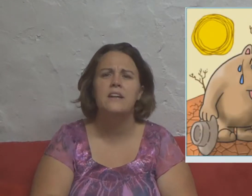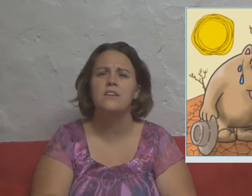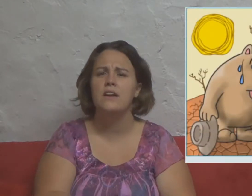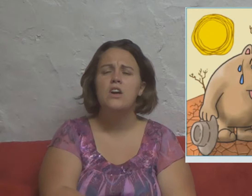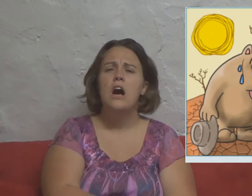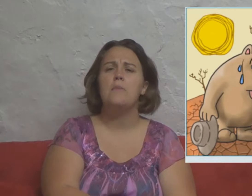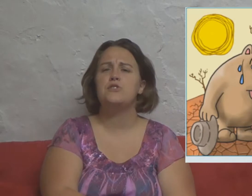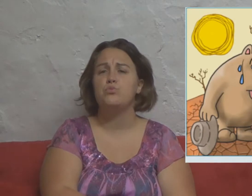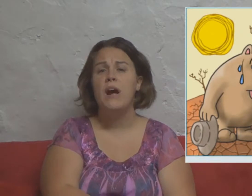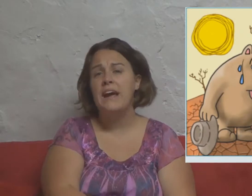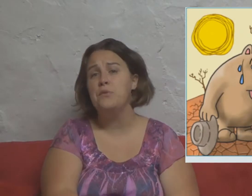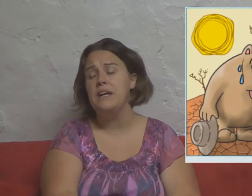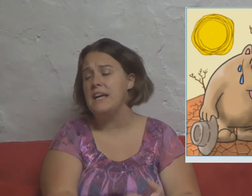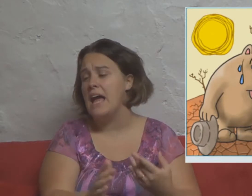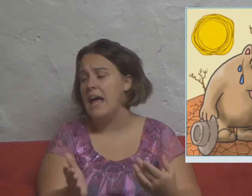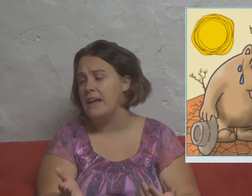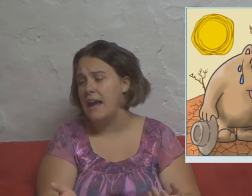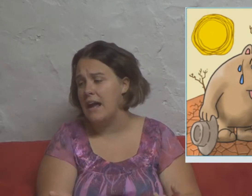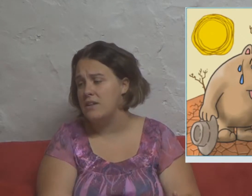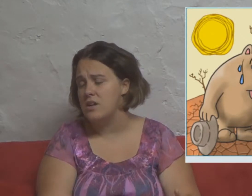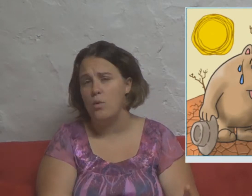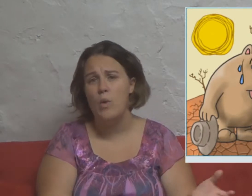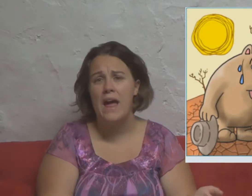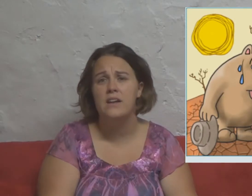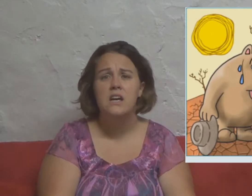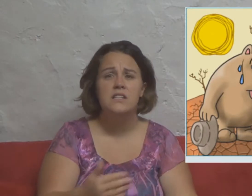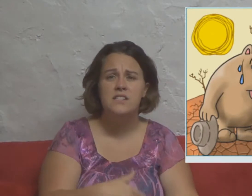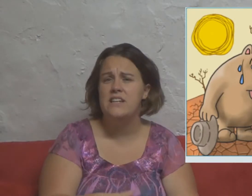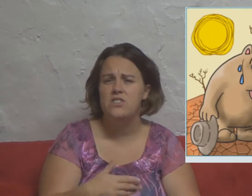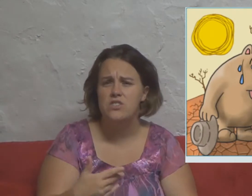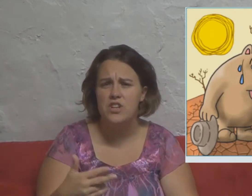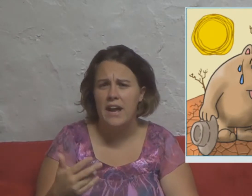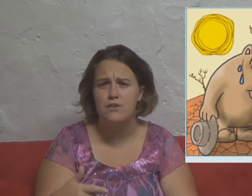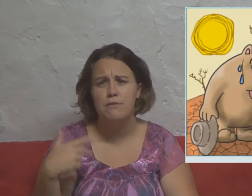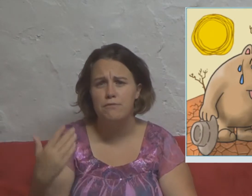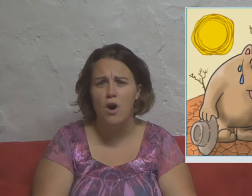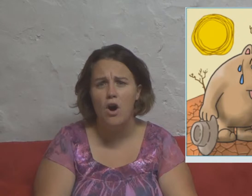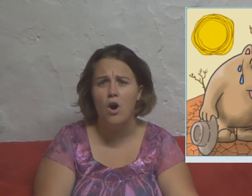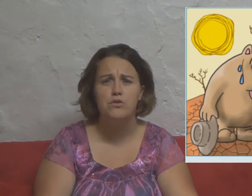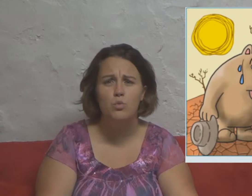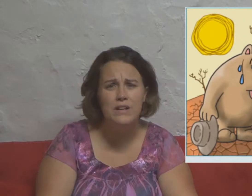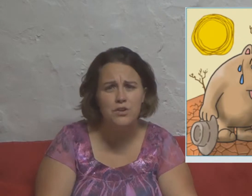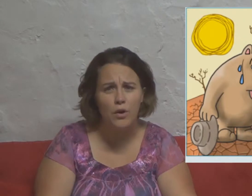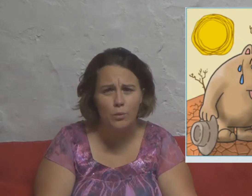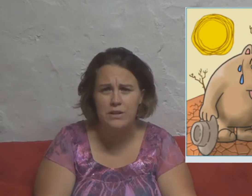wind, and how much rain we get, and when the seasons change from fall to winter, and winter